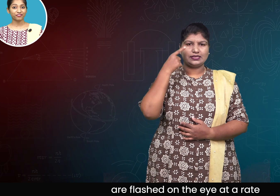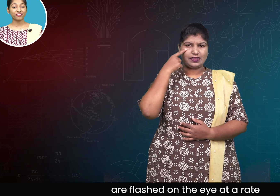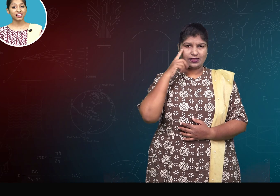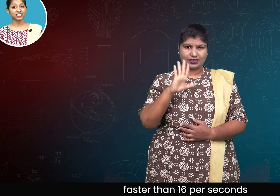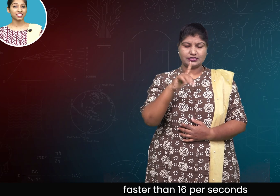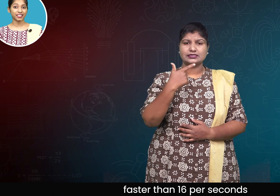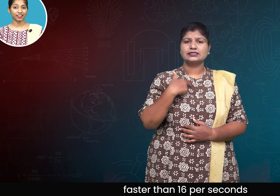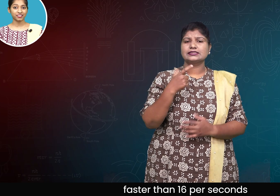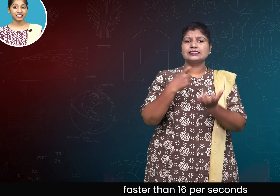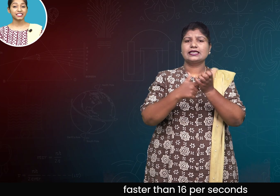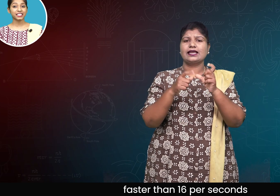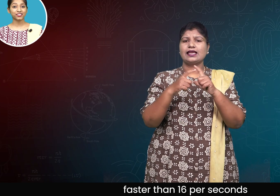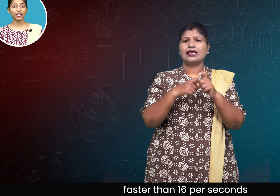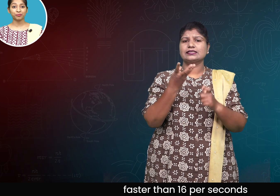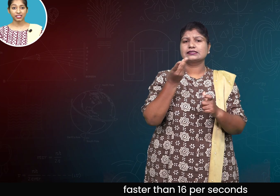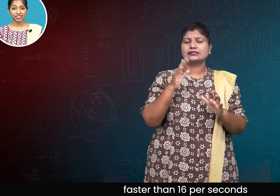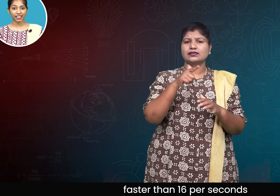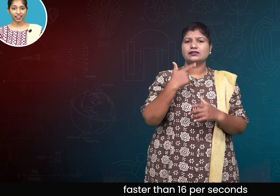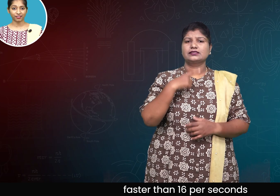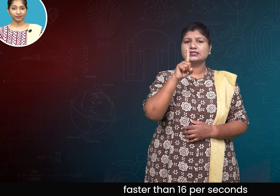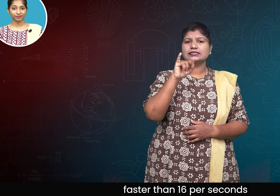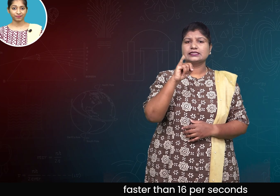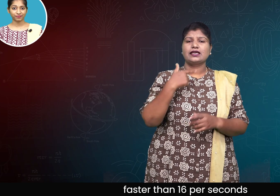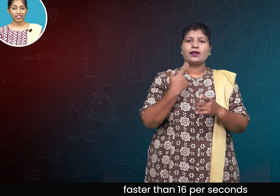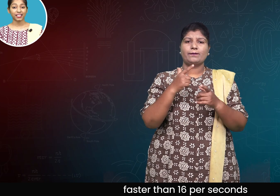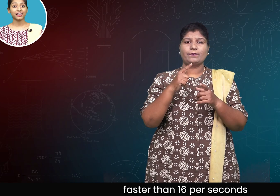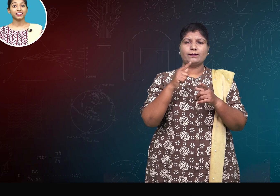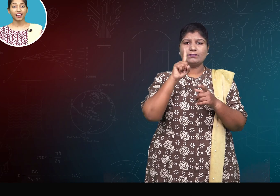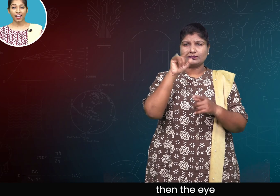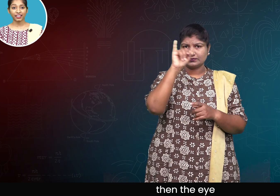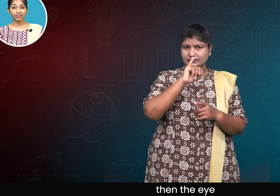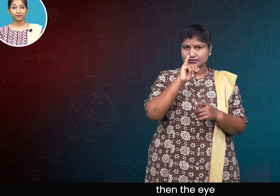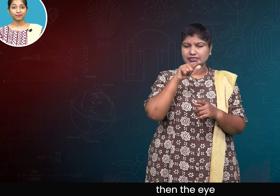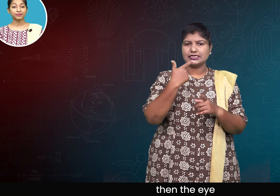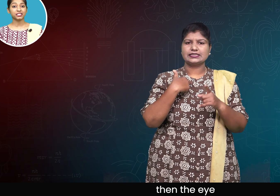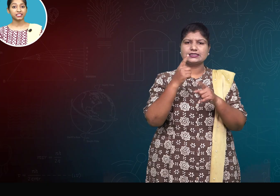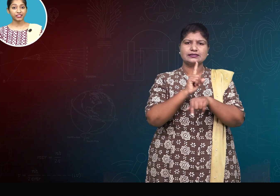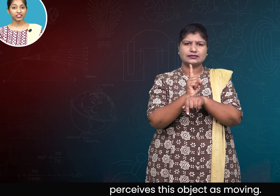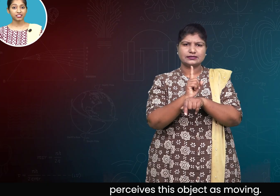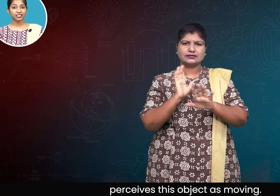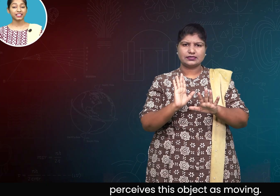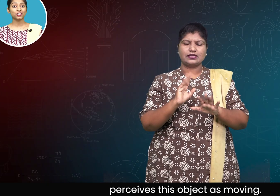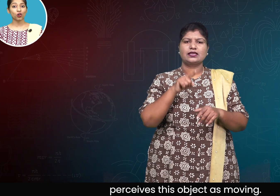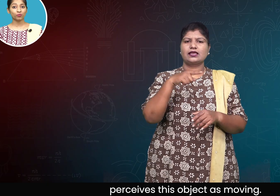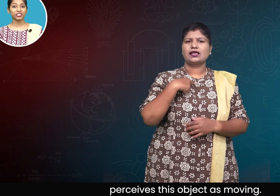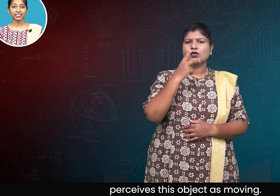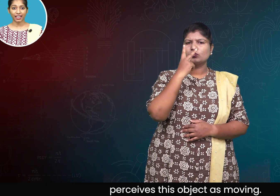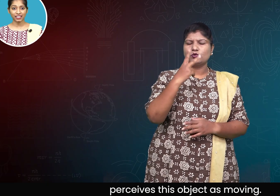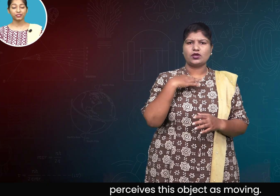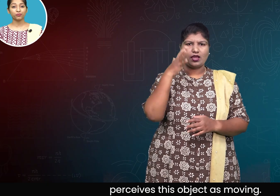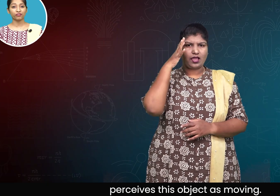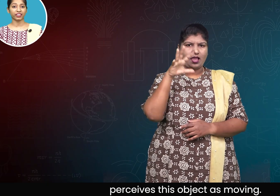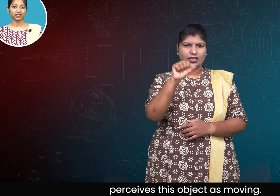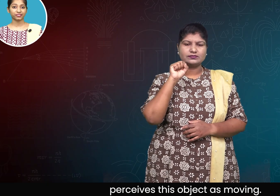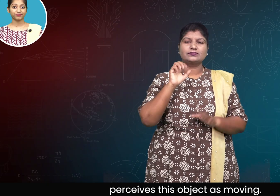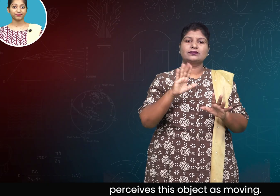rate faster than 16 per second, then the eye perceives this object